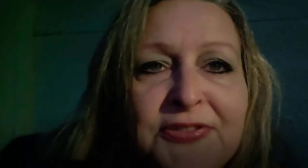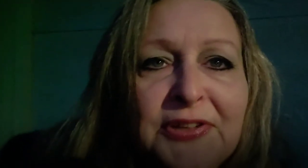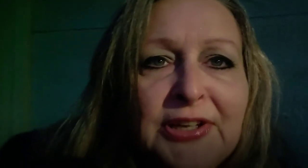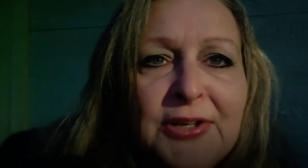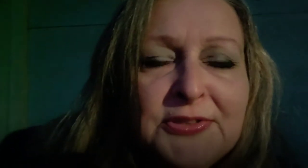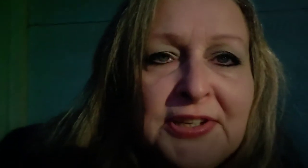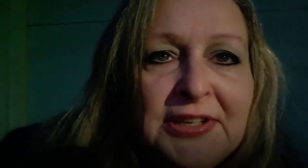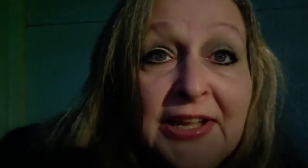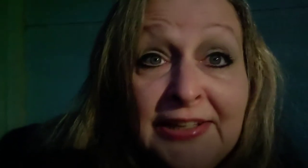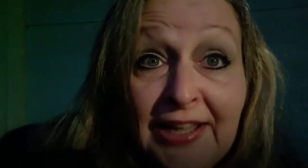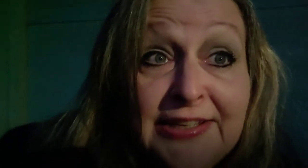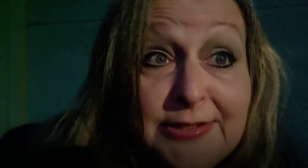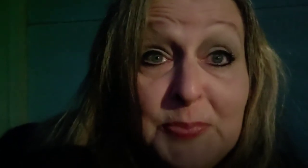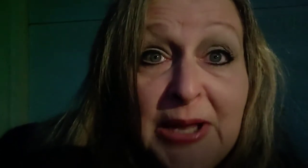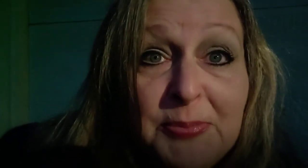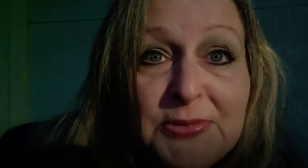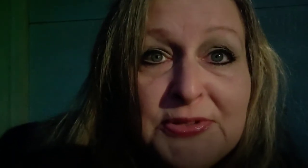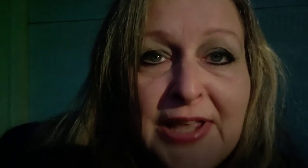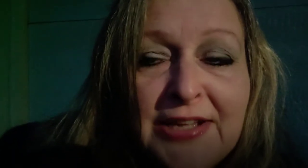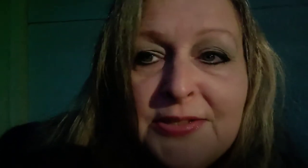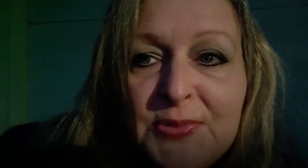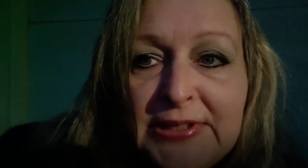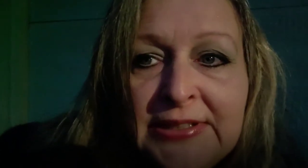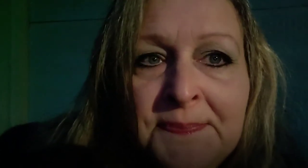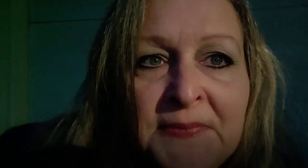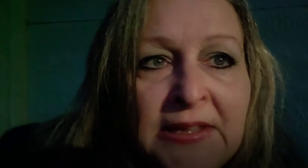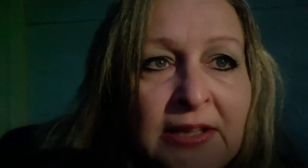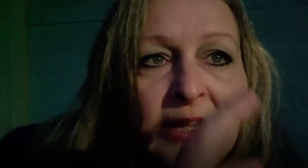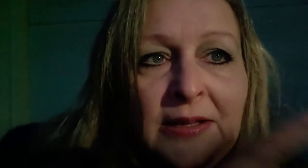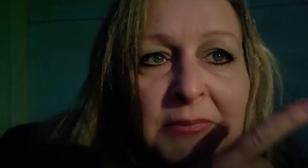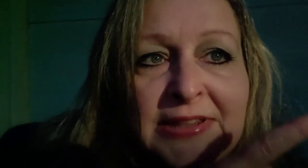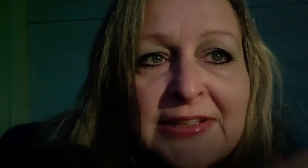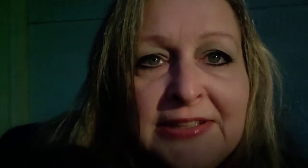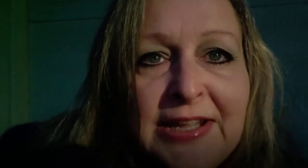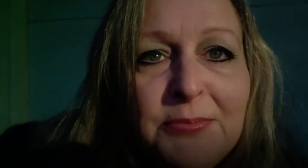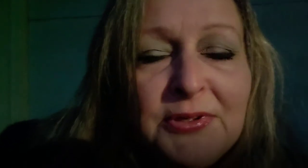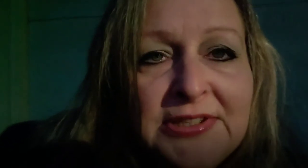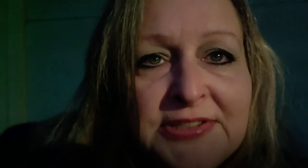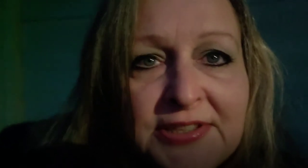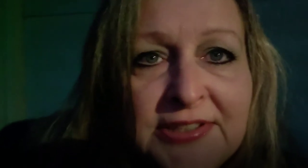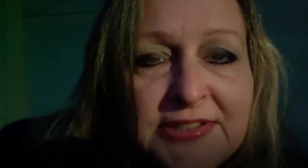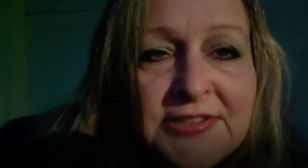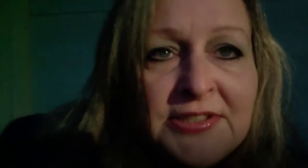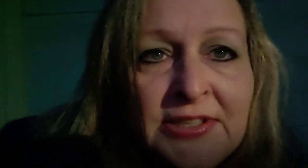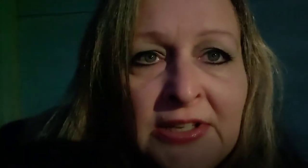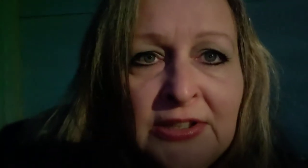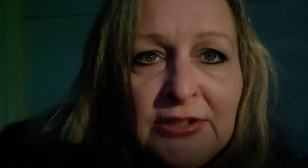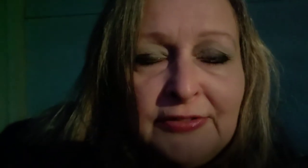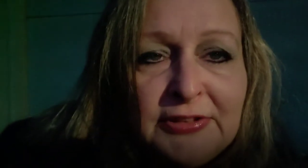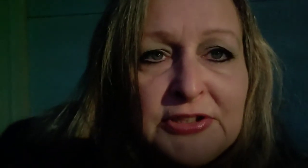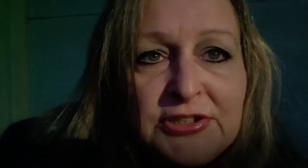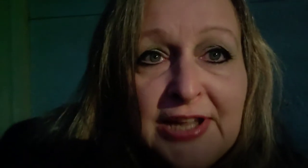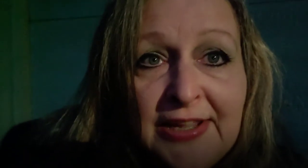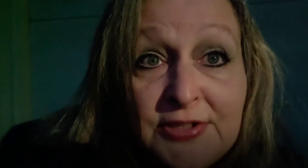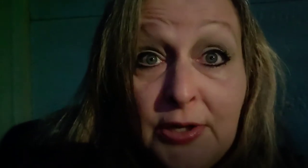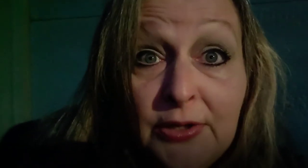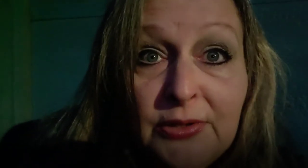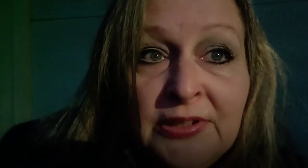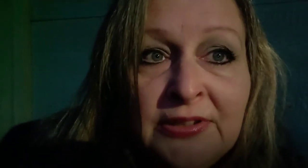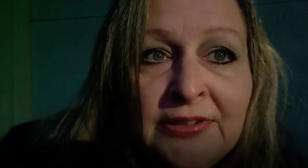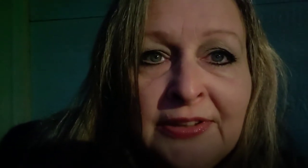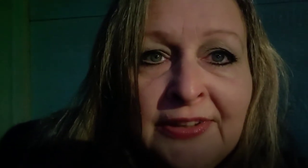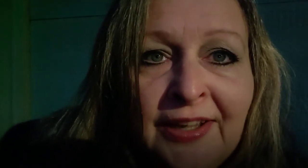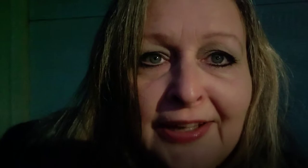My best friend, her son, got his papers last week. I think the neighbor, he said his girlfriend, she has